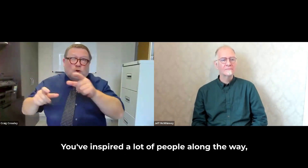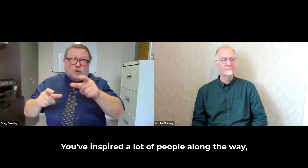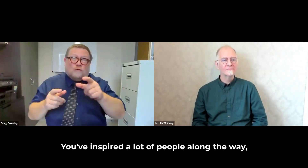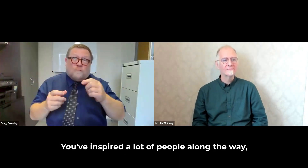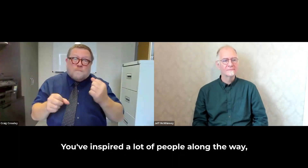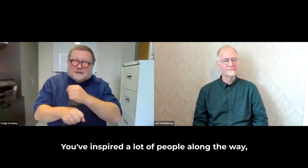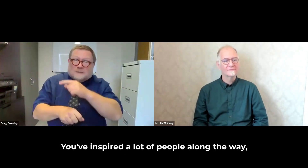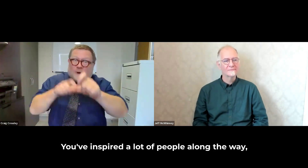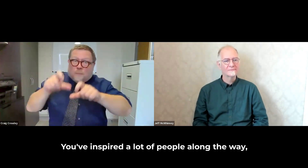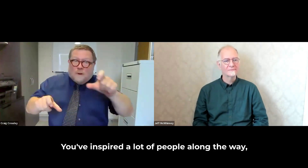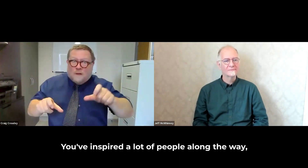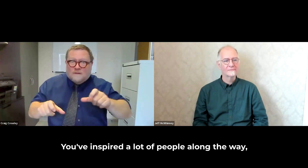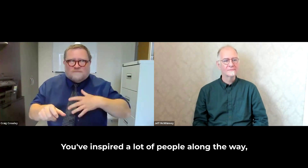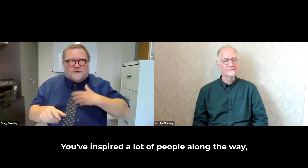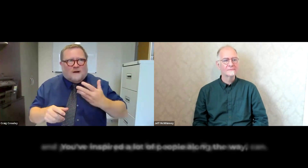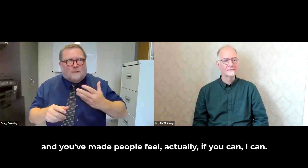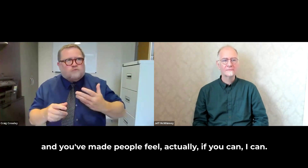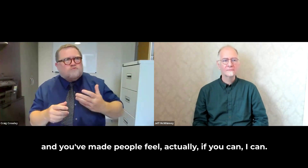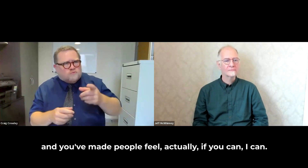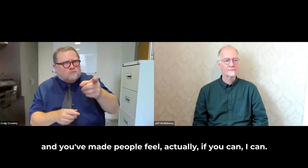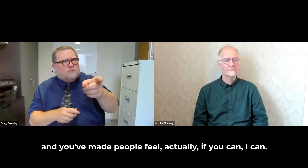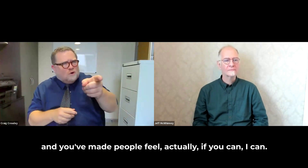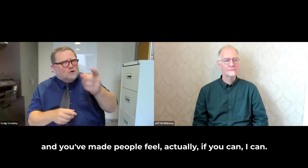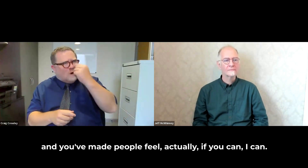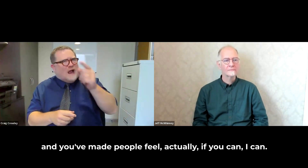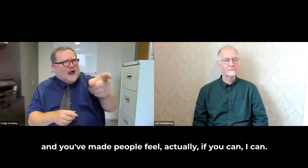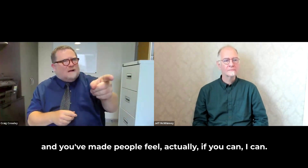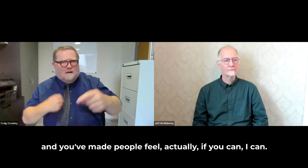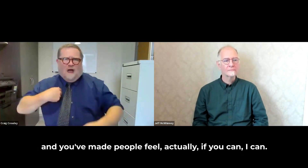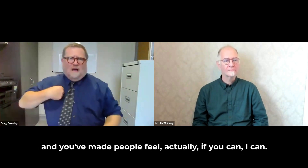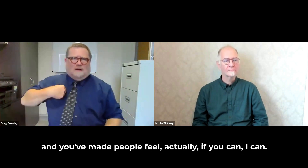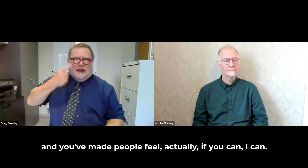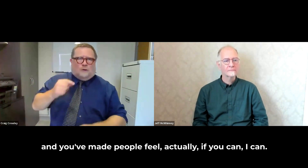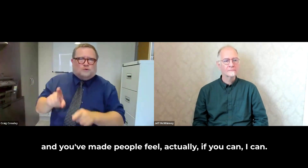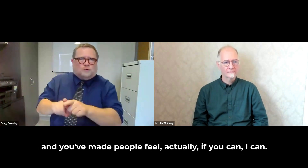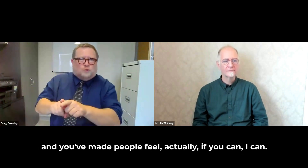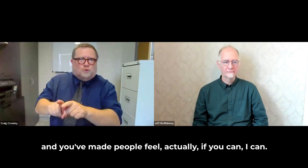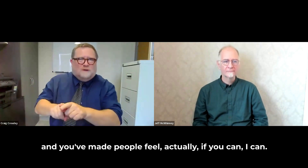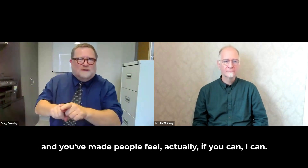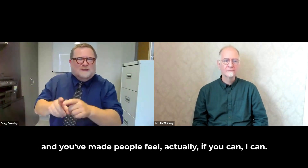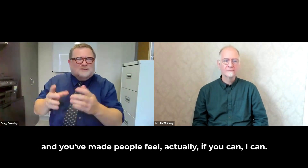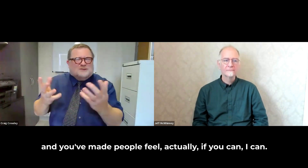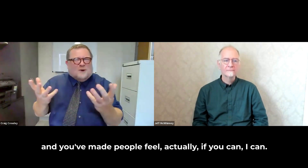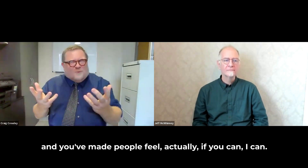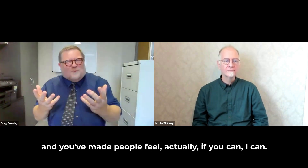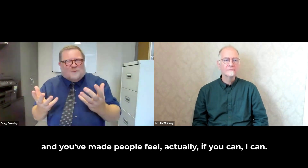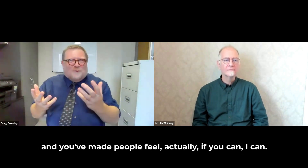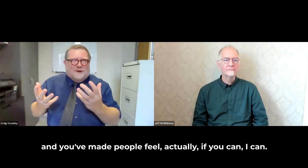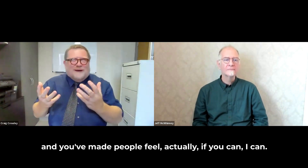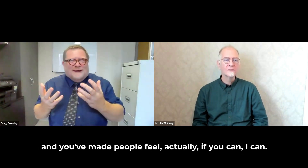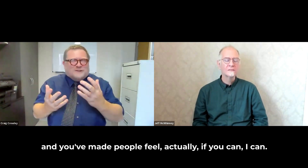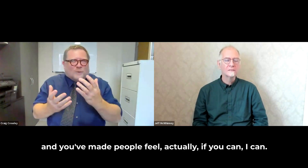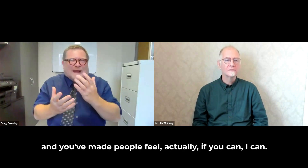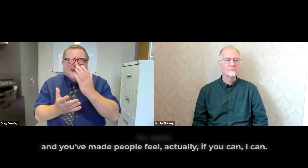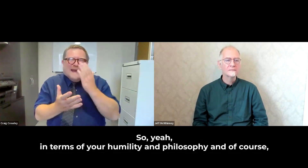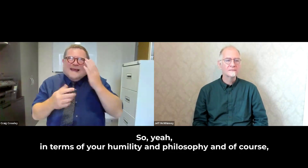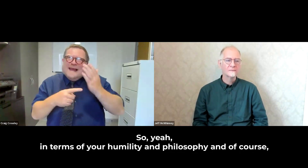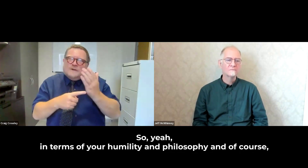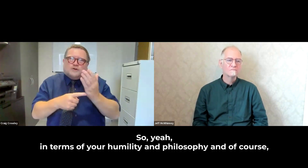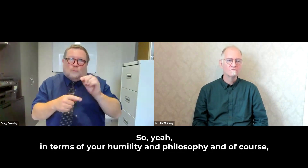You've inspired a lot of people along the way, and you've made people feel, actually, if you can, I